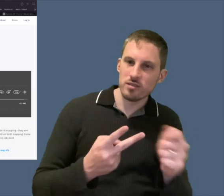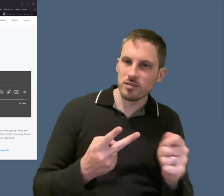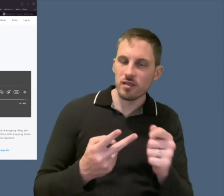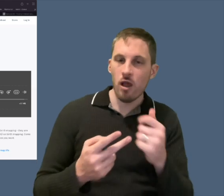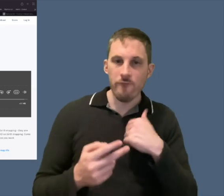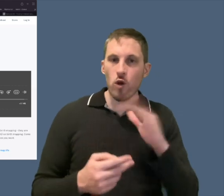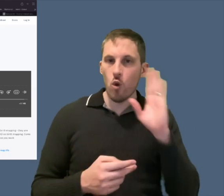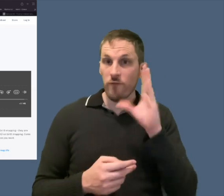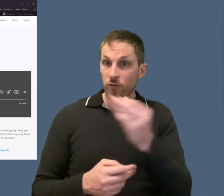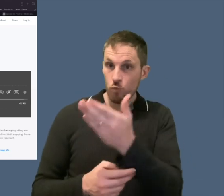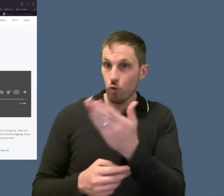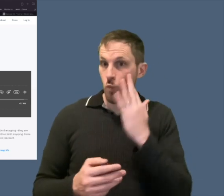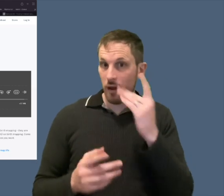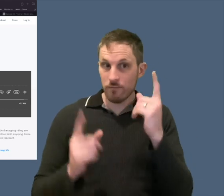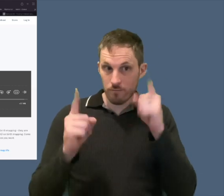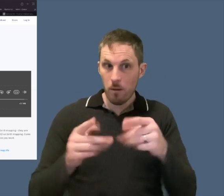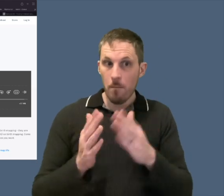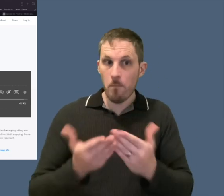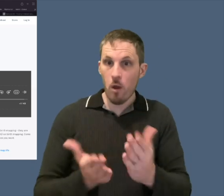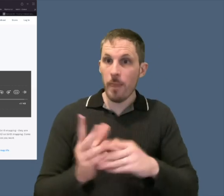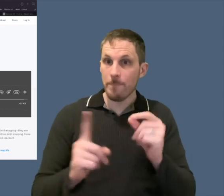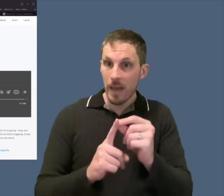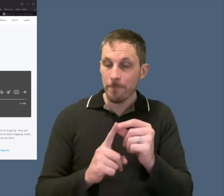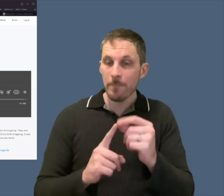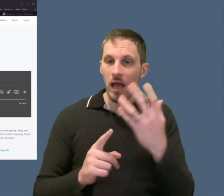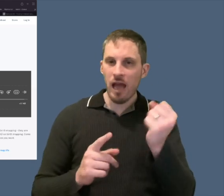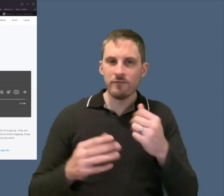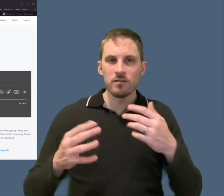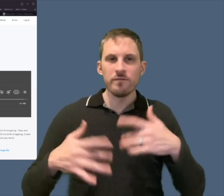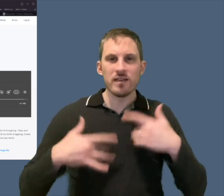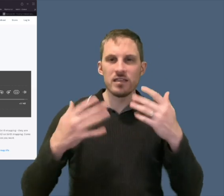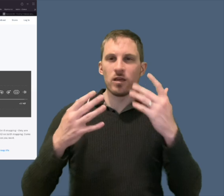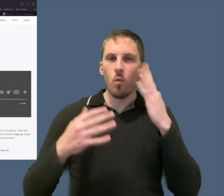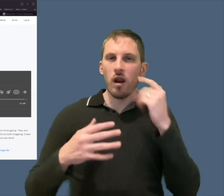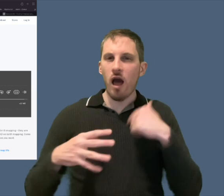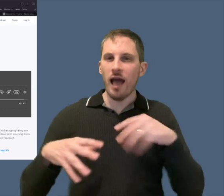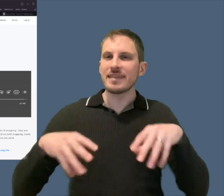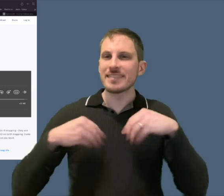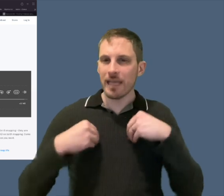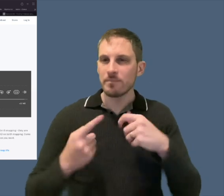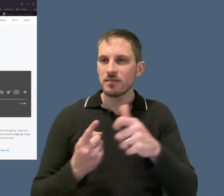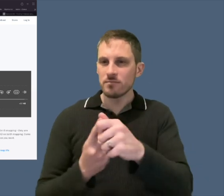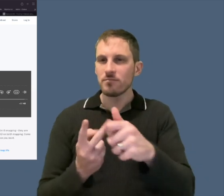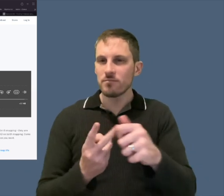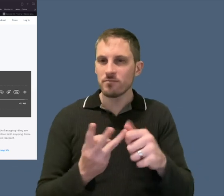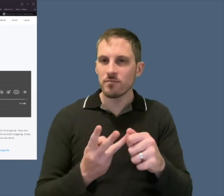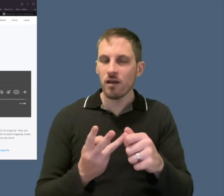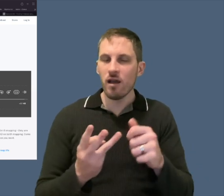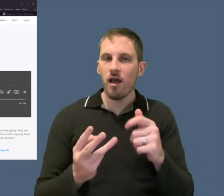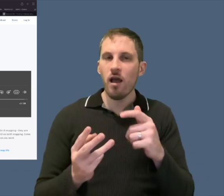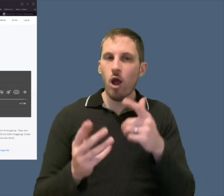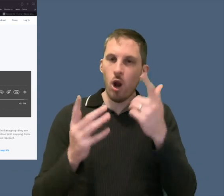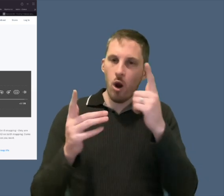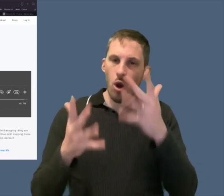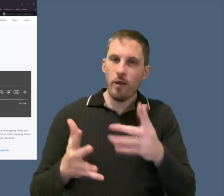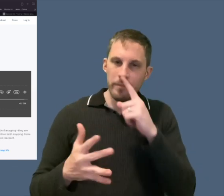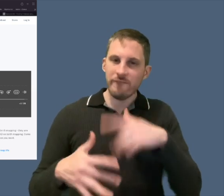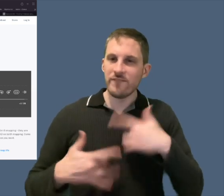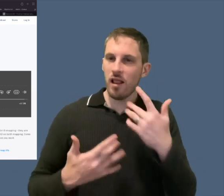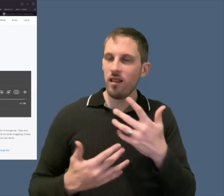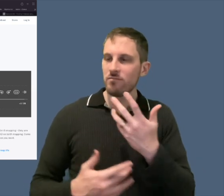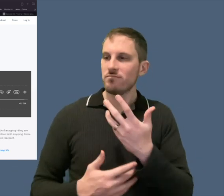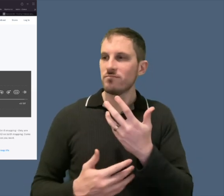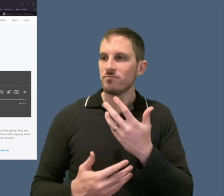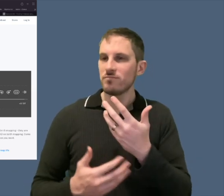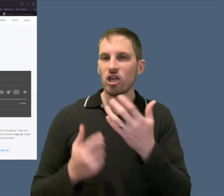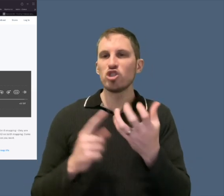women have that, there is a sense of achievement rather than failure. Well, I got to that point and I had an epidural and it was